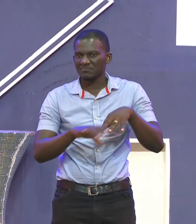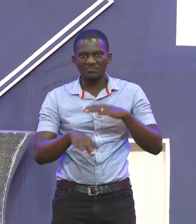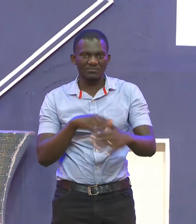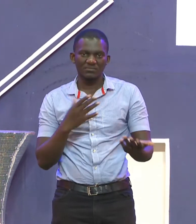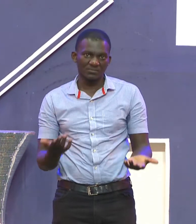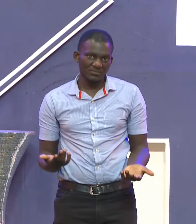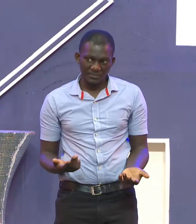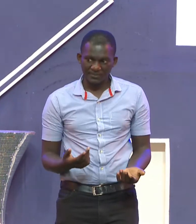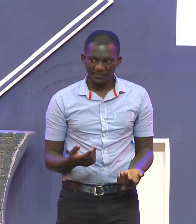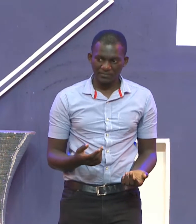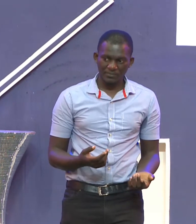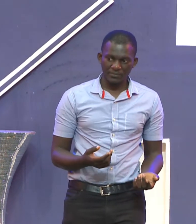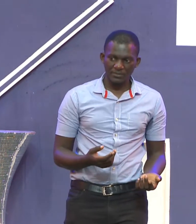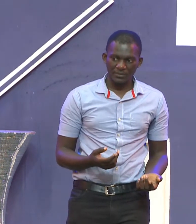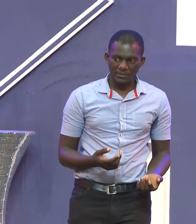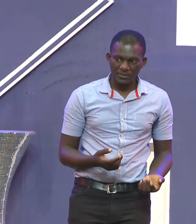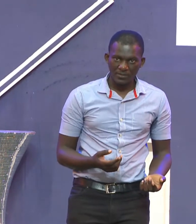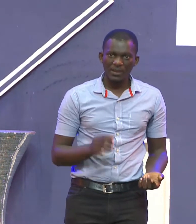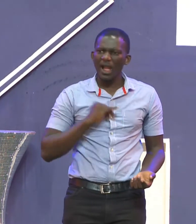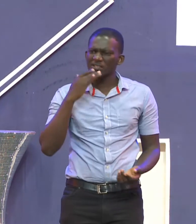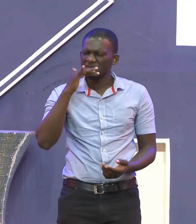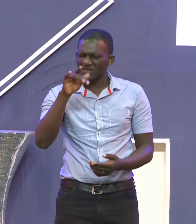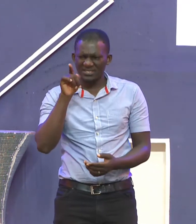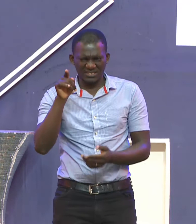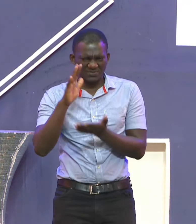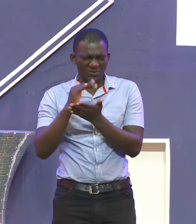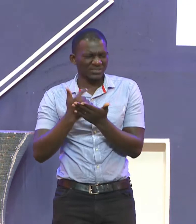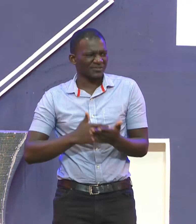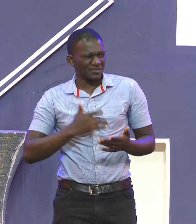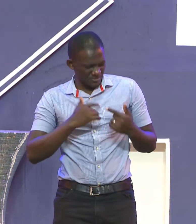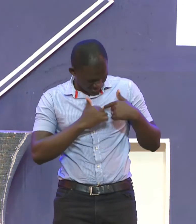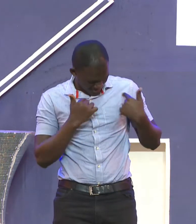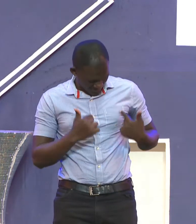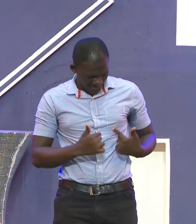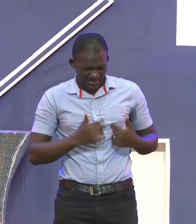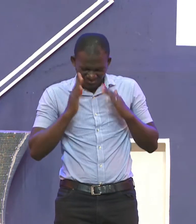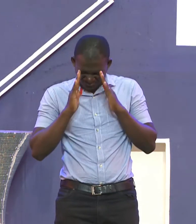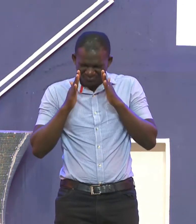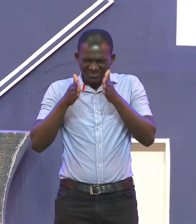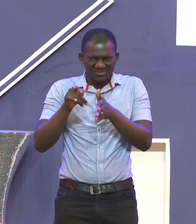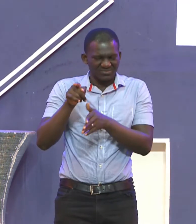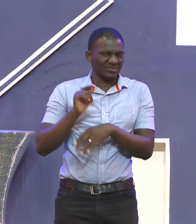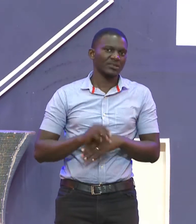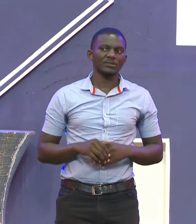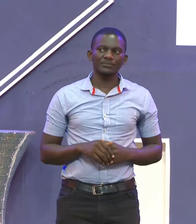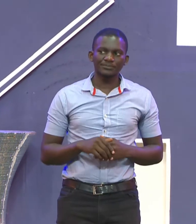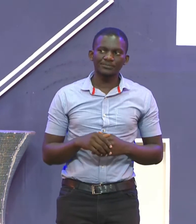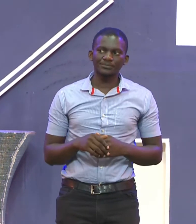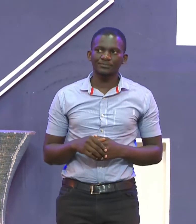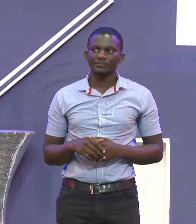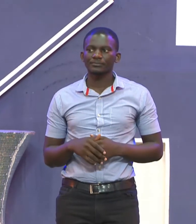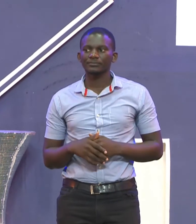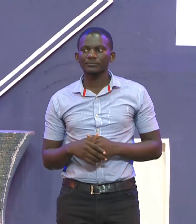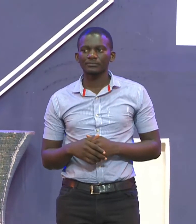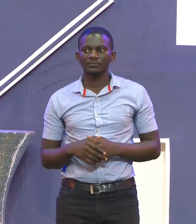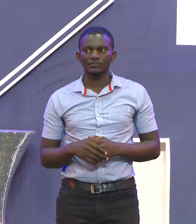have benefited. Nkyogedde kuba nkiwulidde nnyo mutima gwange kiteekako essira. I have spoken it because I felt it in my heart that I put emphasis on